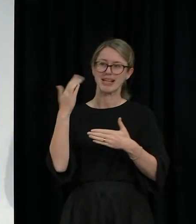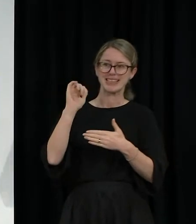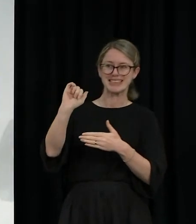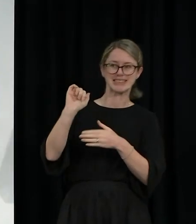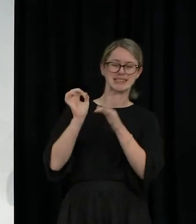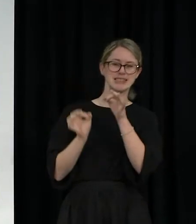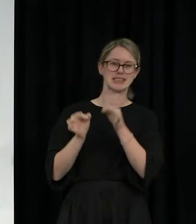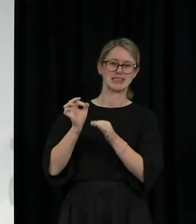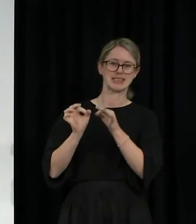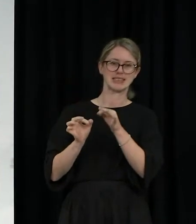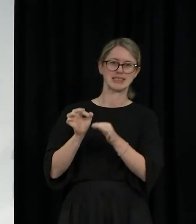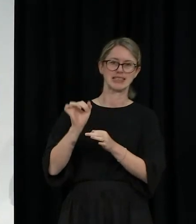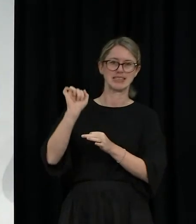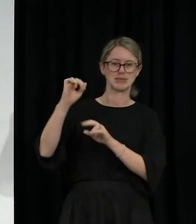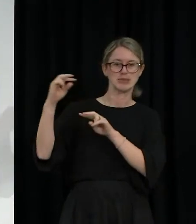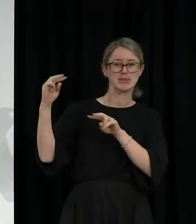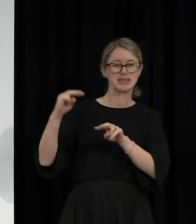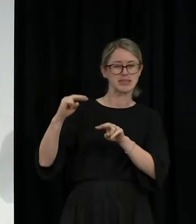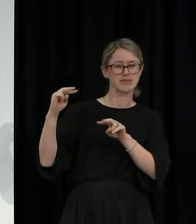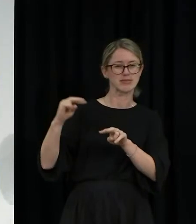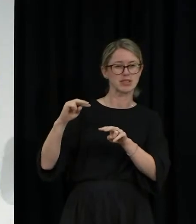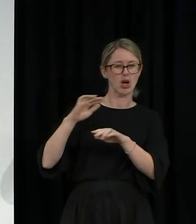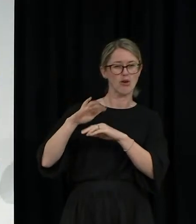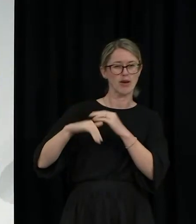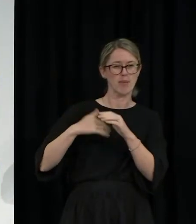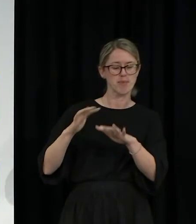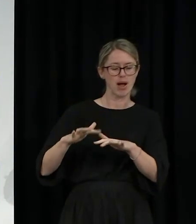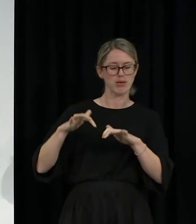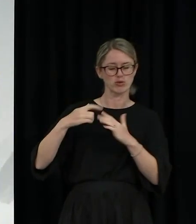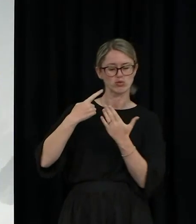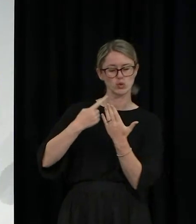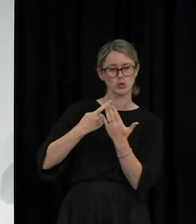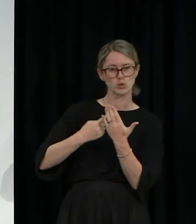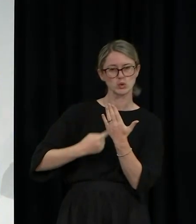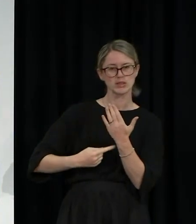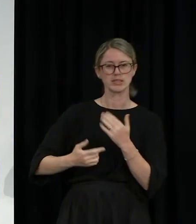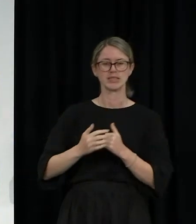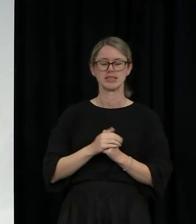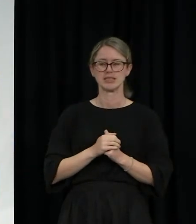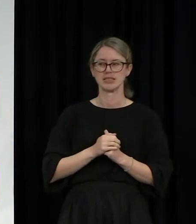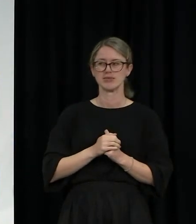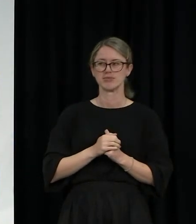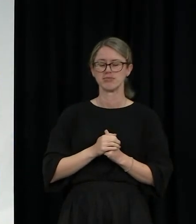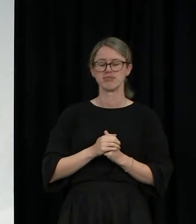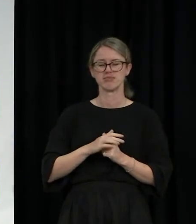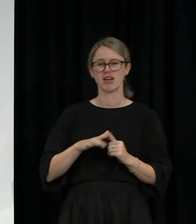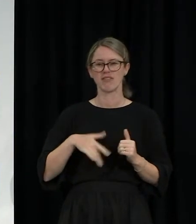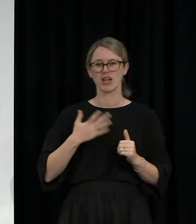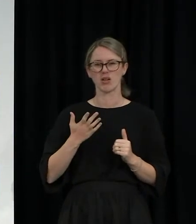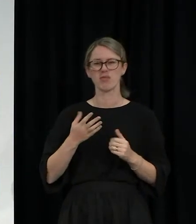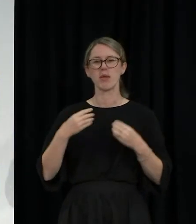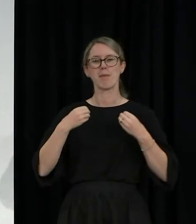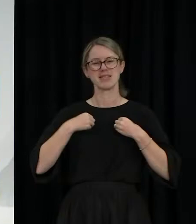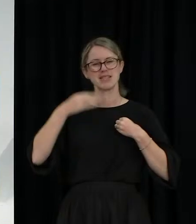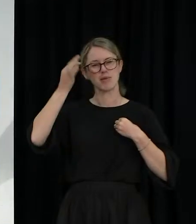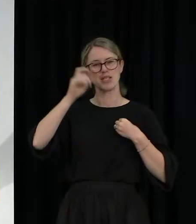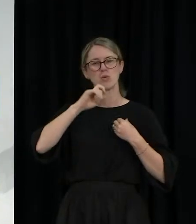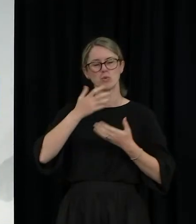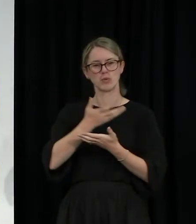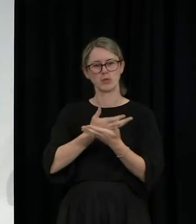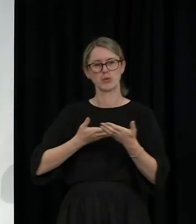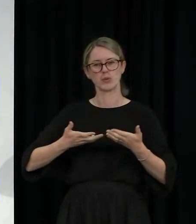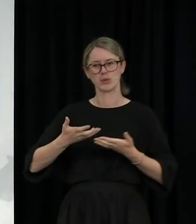and his views around how Parliament should operate. I imagine this will be a matter that the Business Committee will